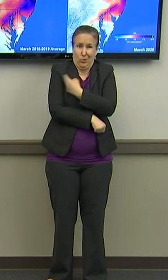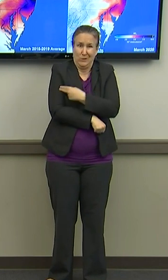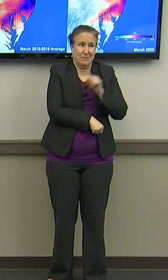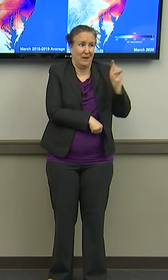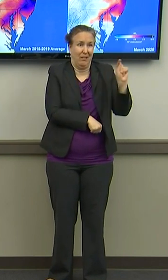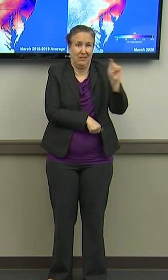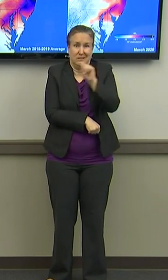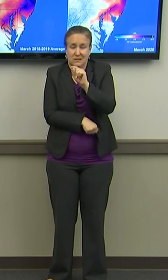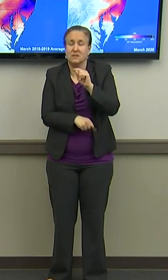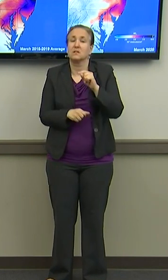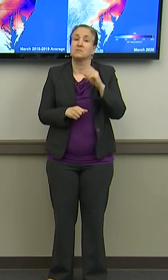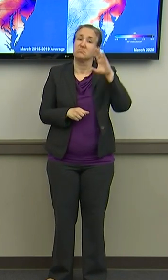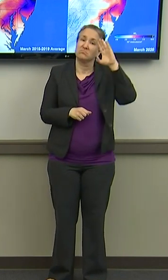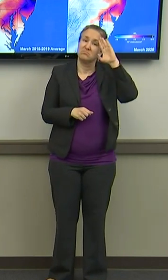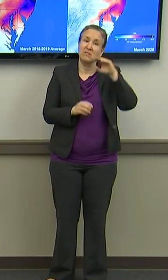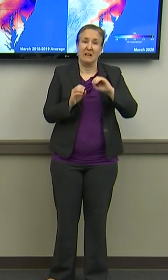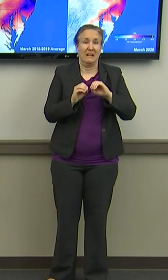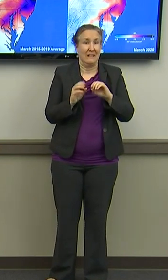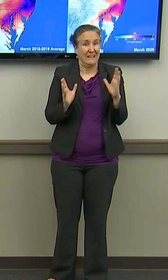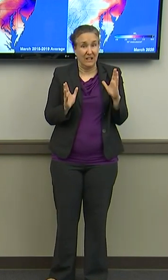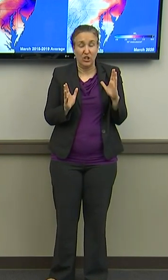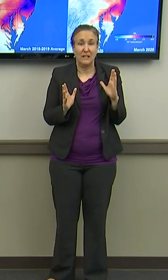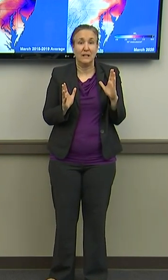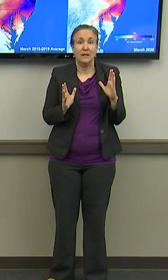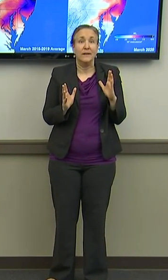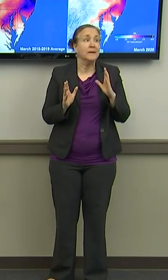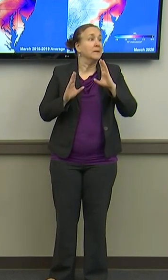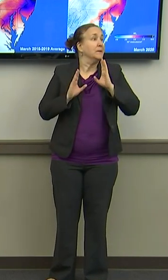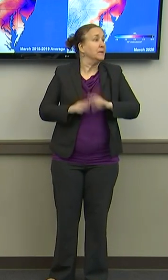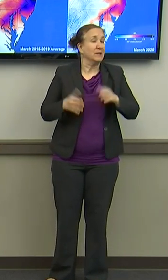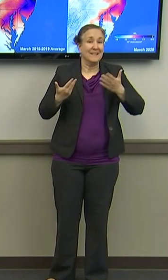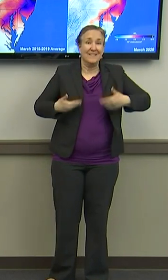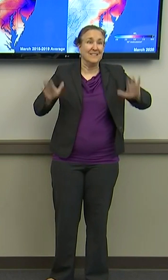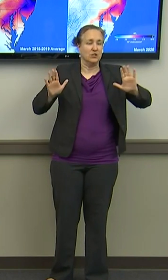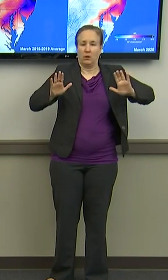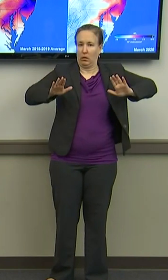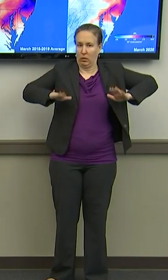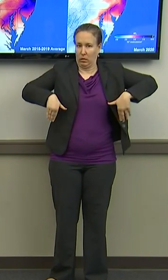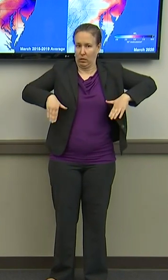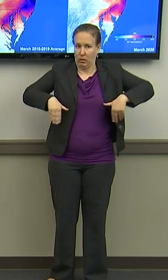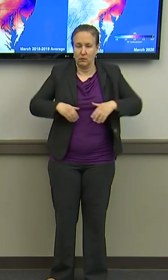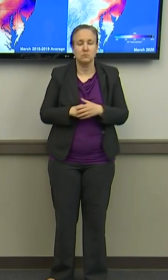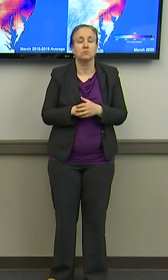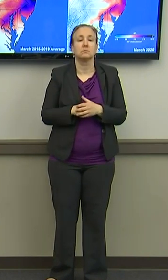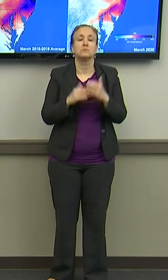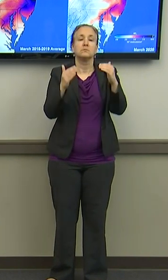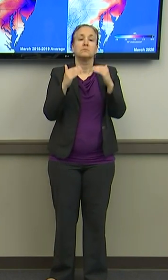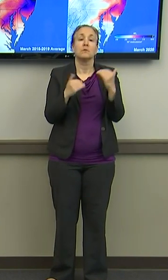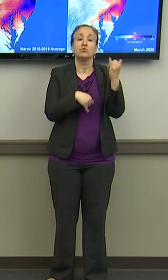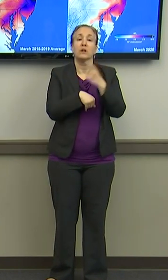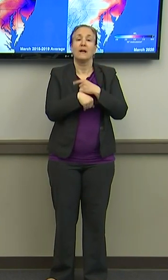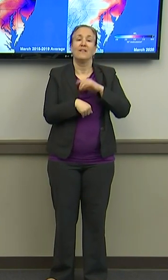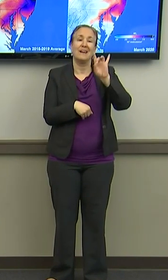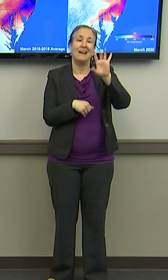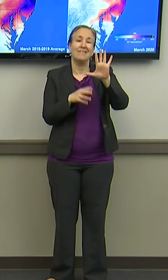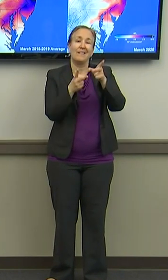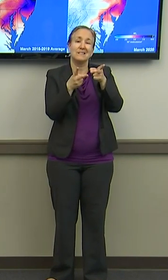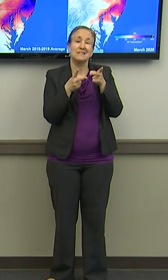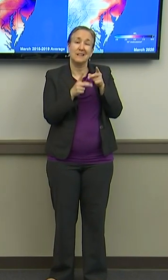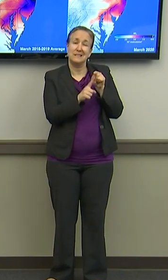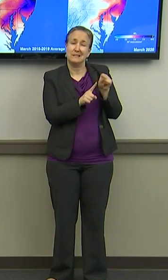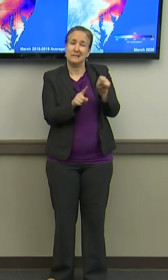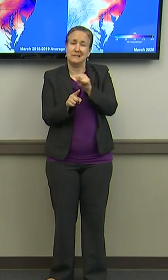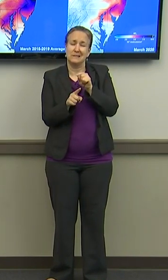are clearly not out of the woods yet. Today we have 85 facilities that